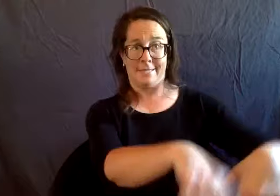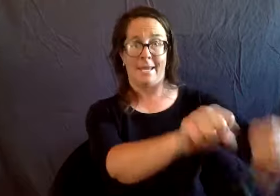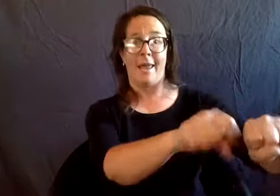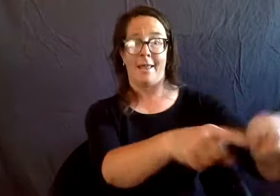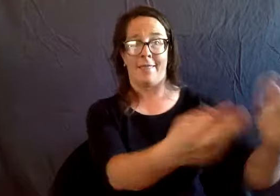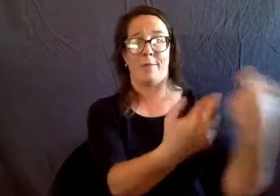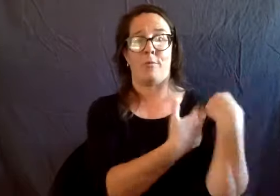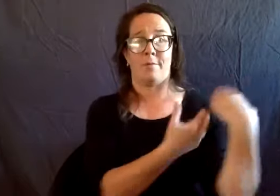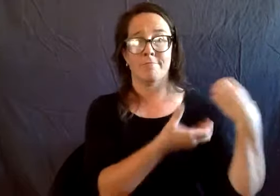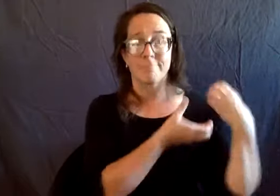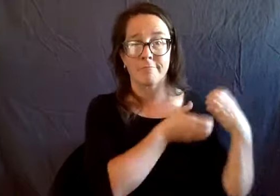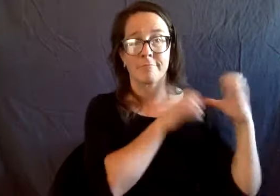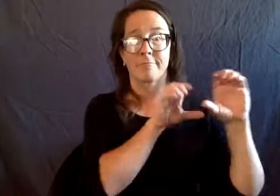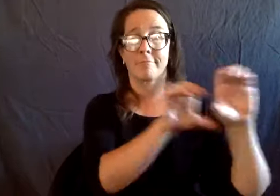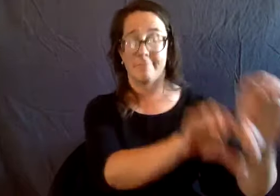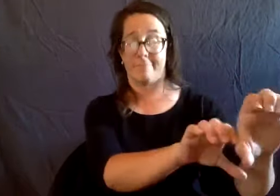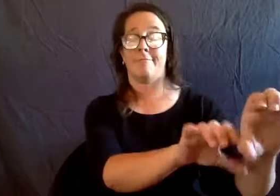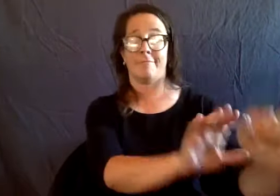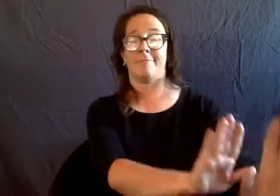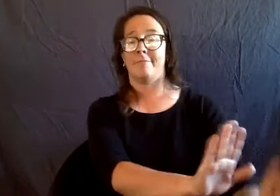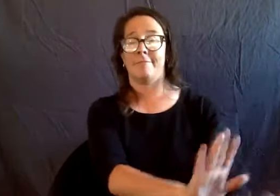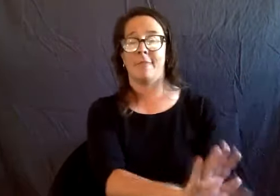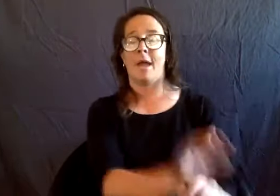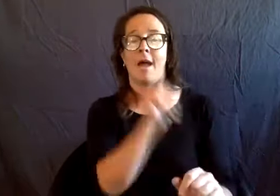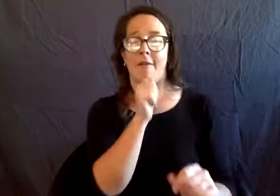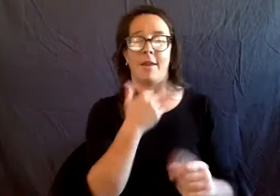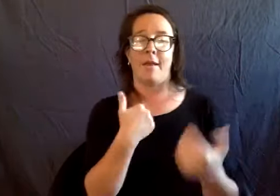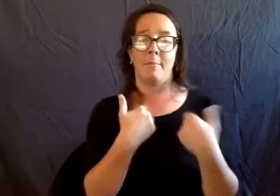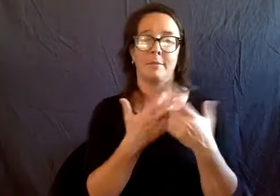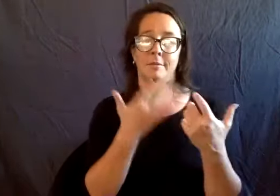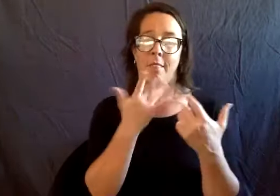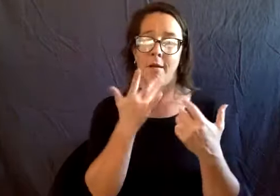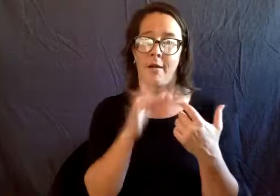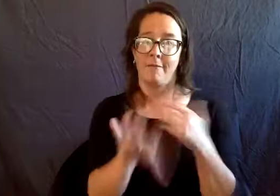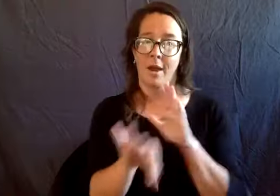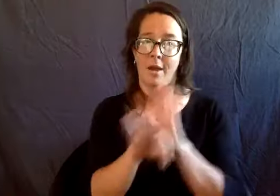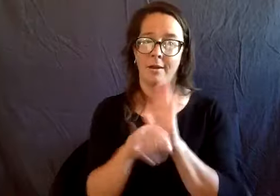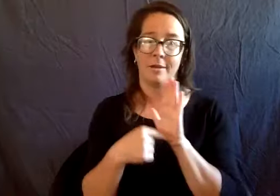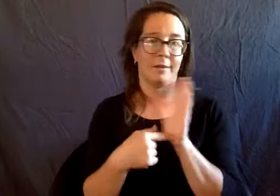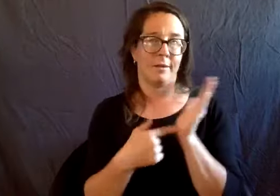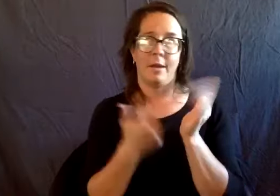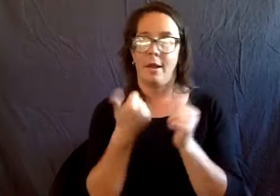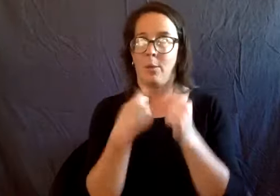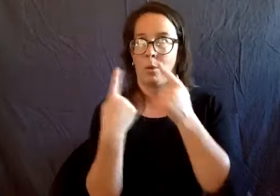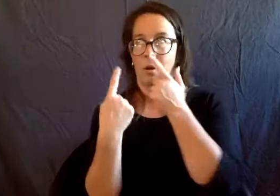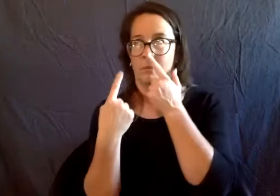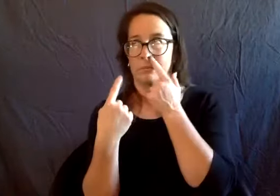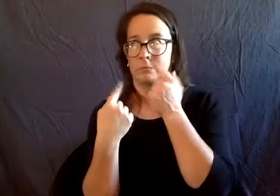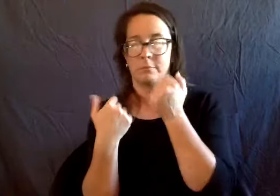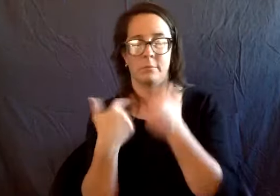can just keep this SOB for all I care, because I haven't had much luck in getting rid of him. So you can just you can just keep him. And I